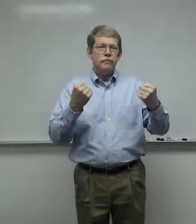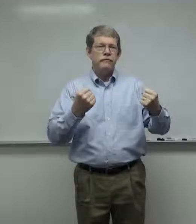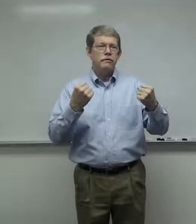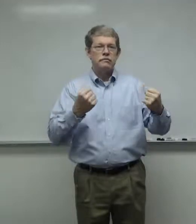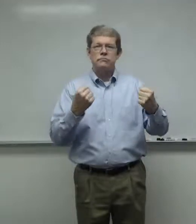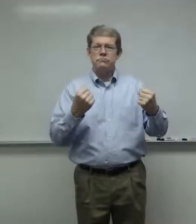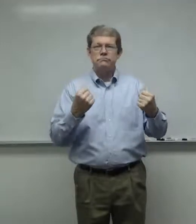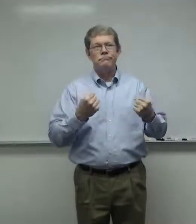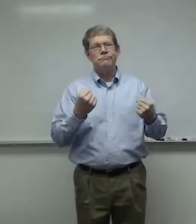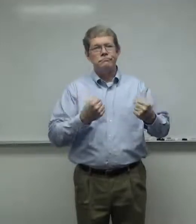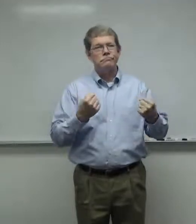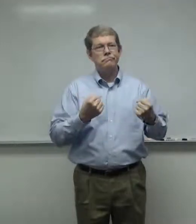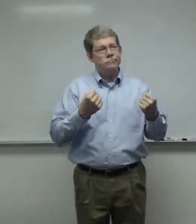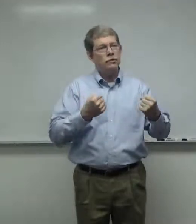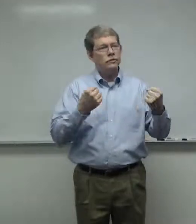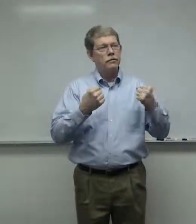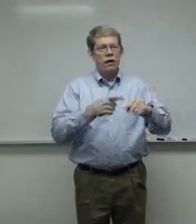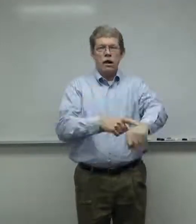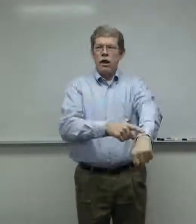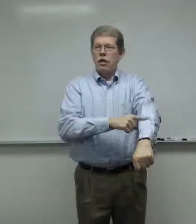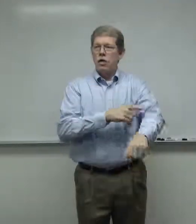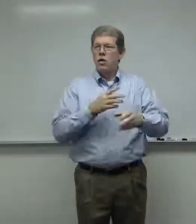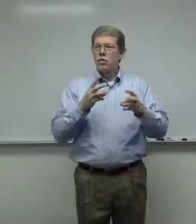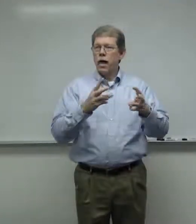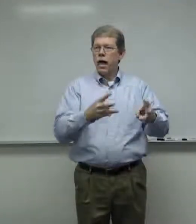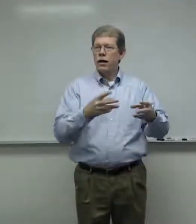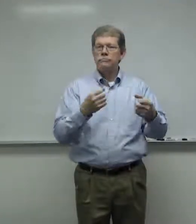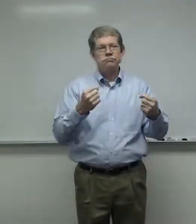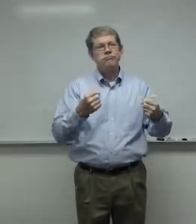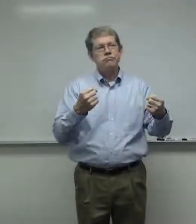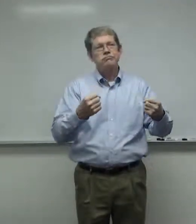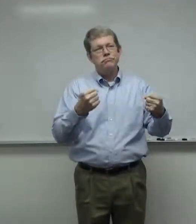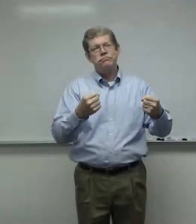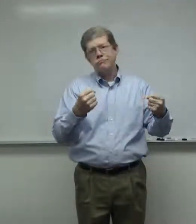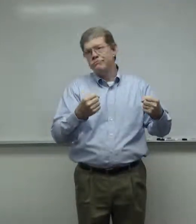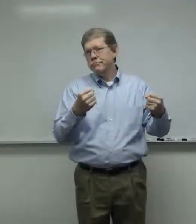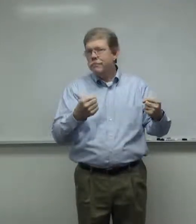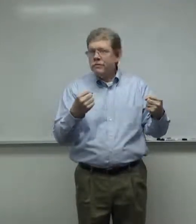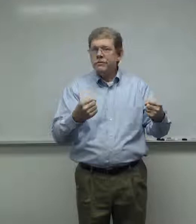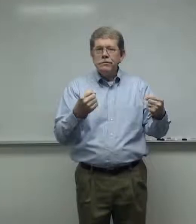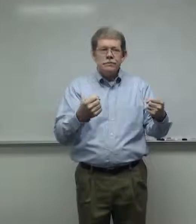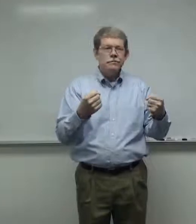Drive. You can drive for a long ways, and you're just driving.